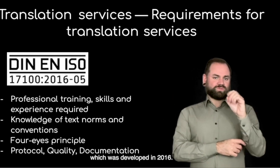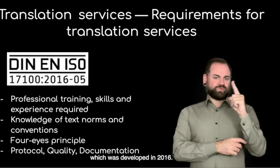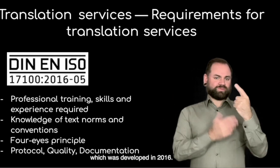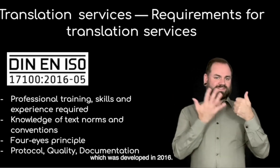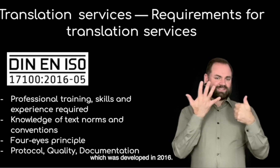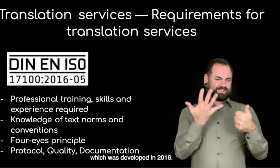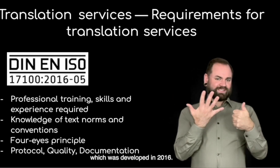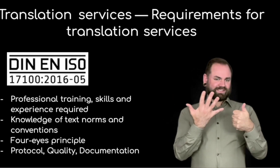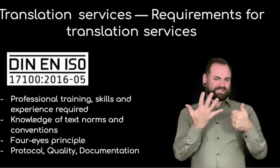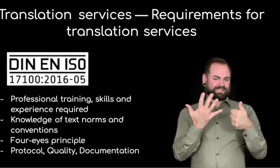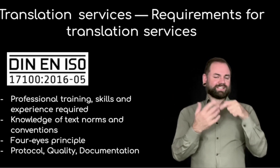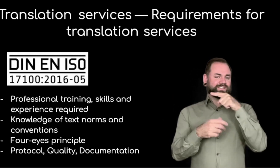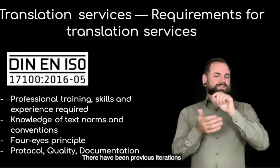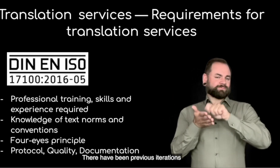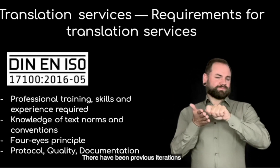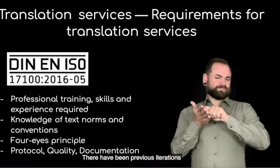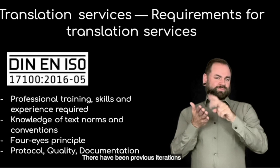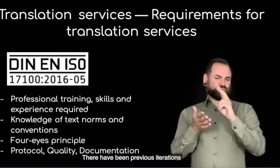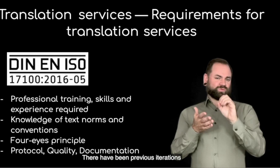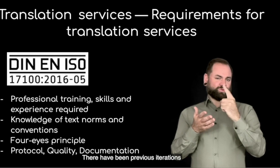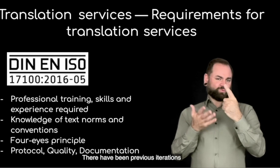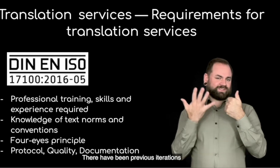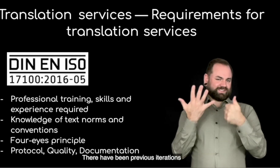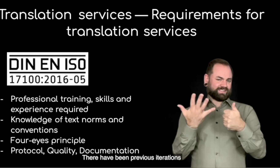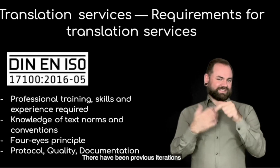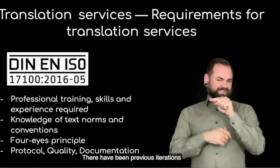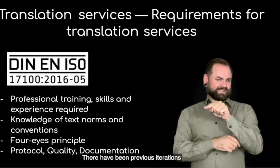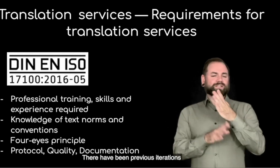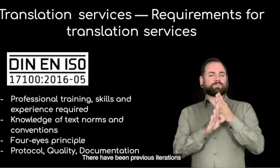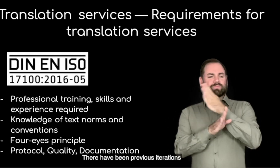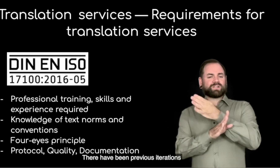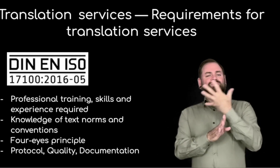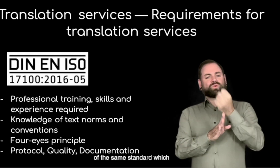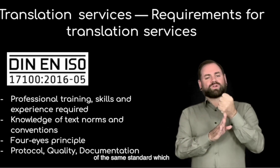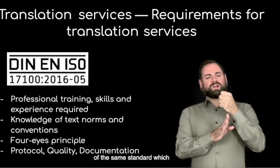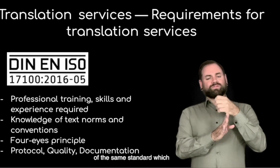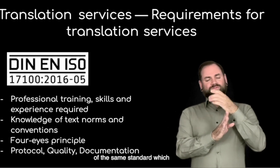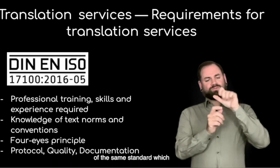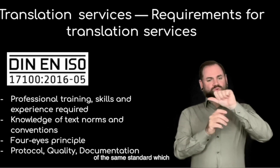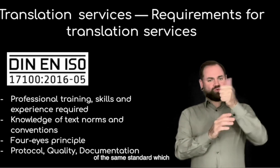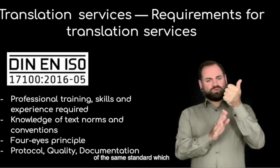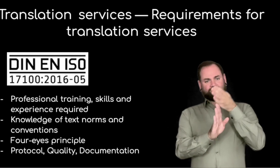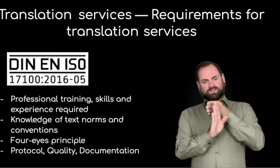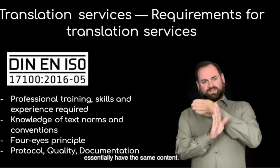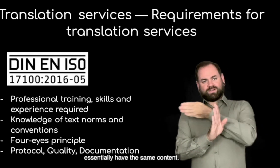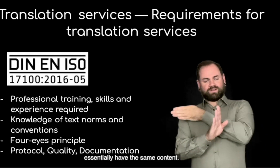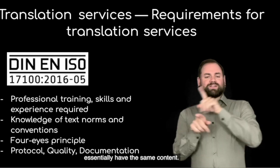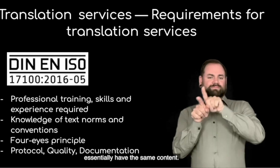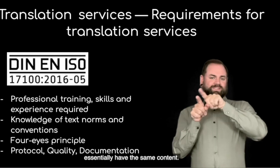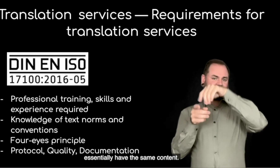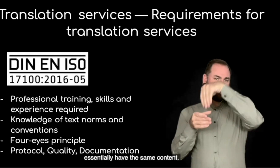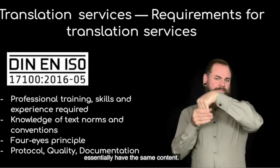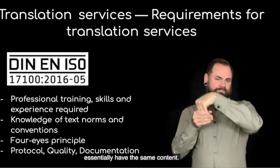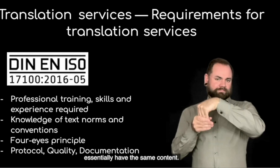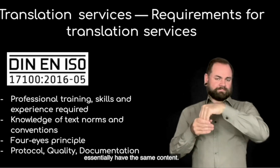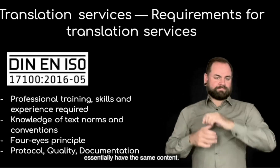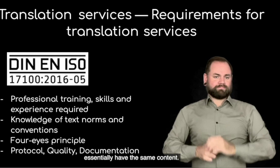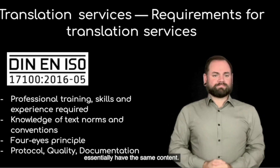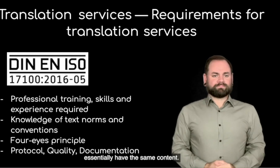There have been previous iterations of the same standard which essentially have the same content. The standard stresses the